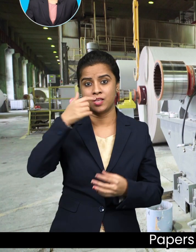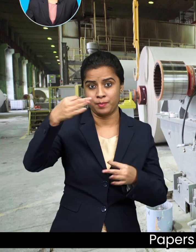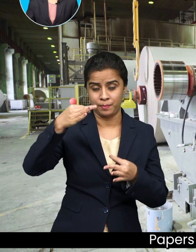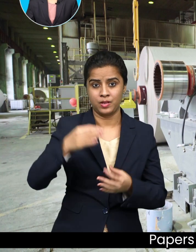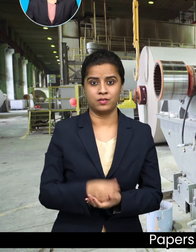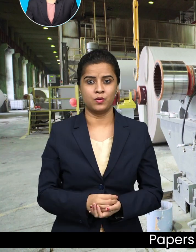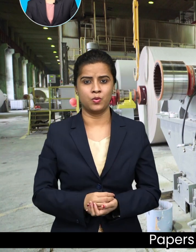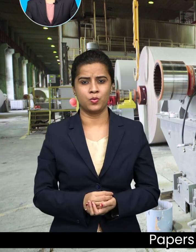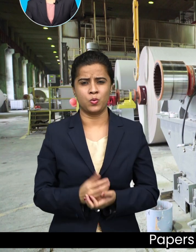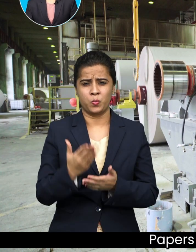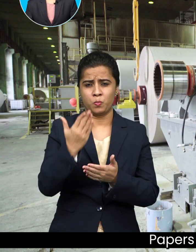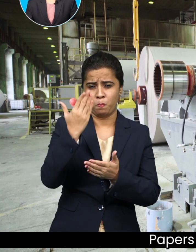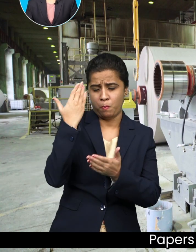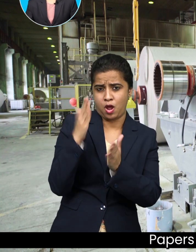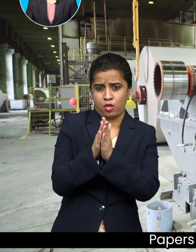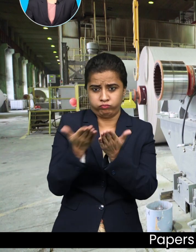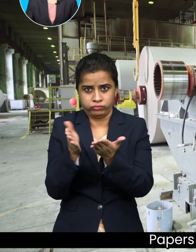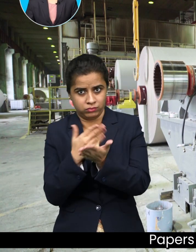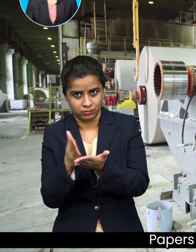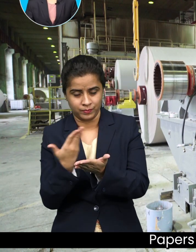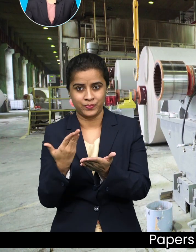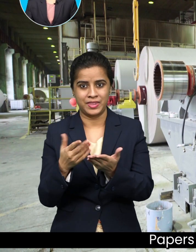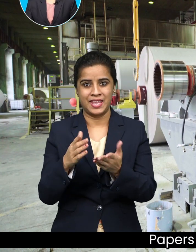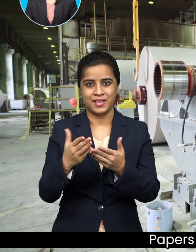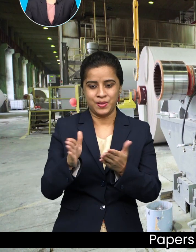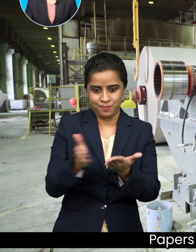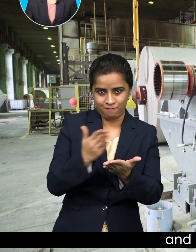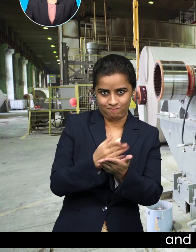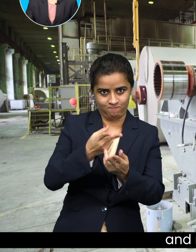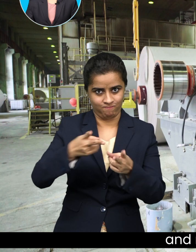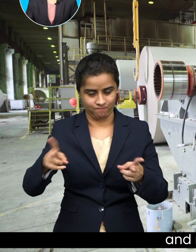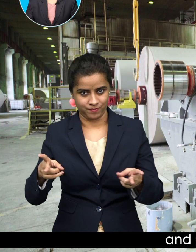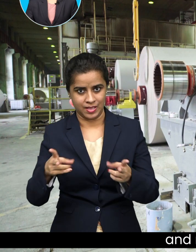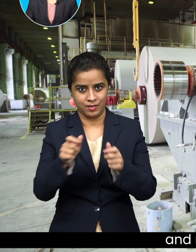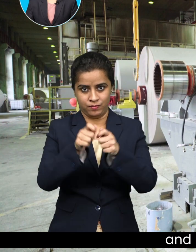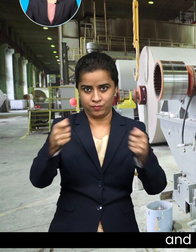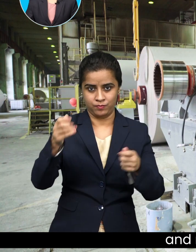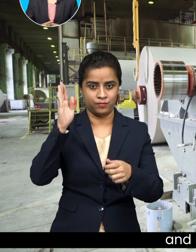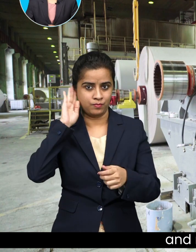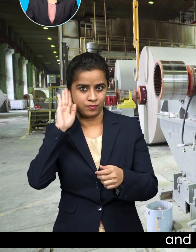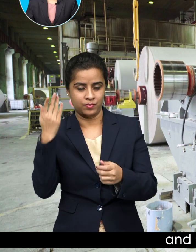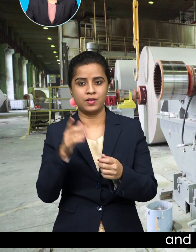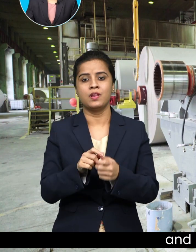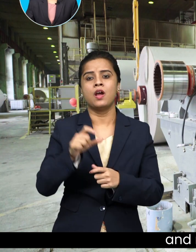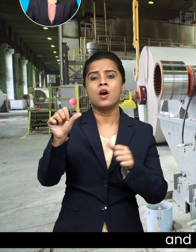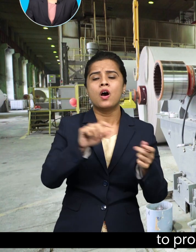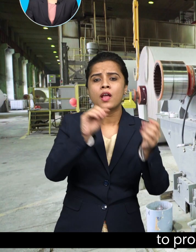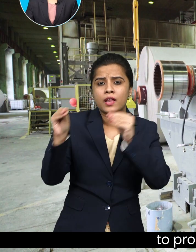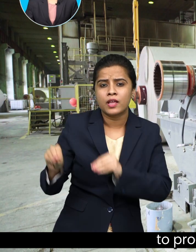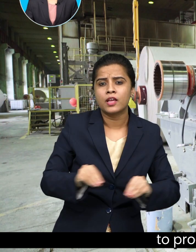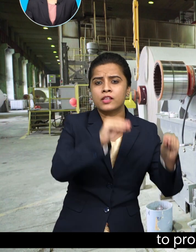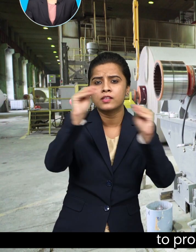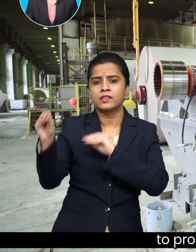Papers from old books, magazines and newspapers are recycled